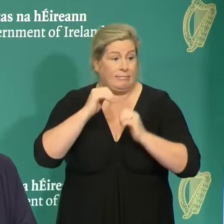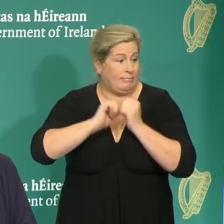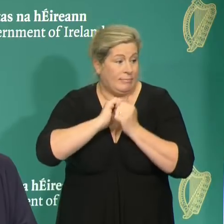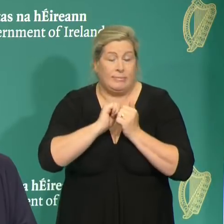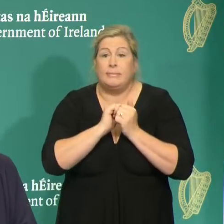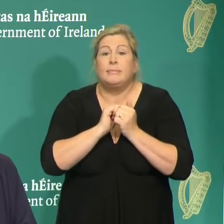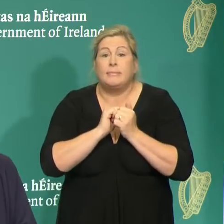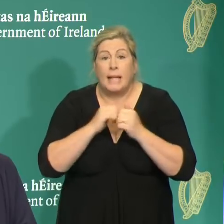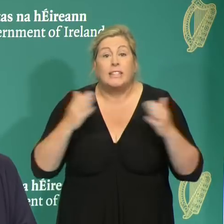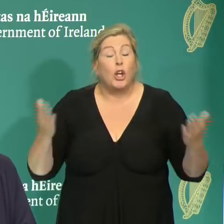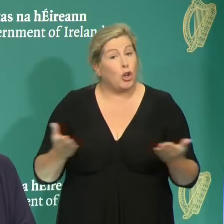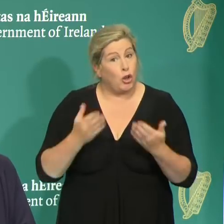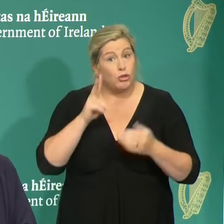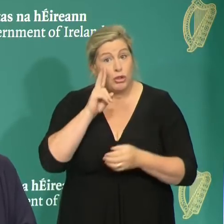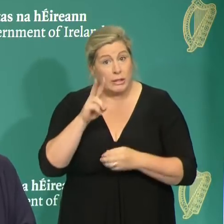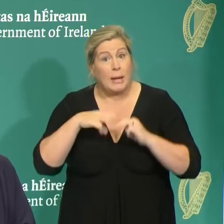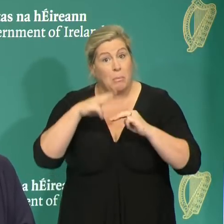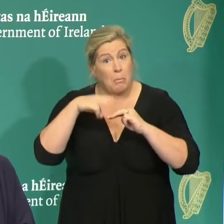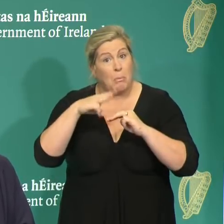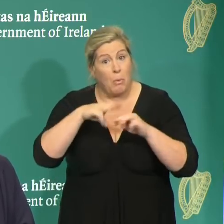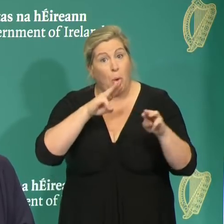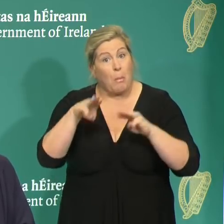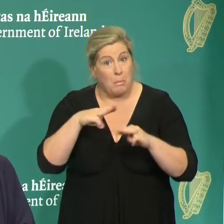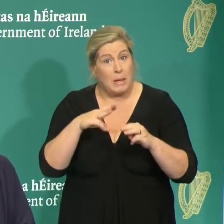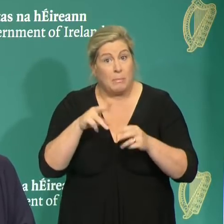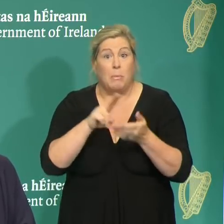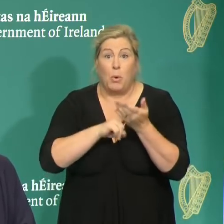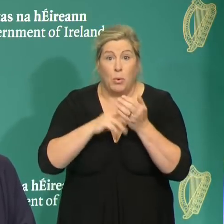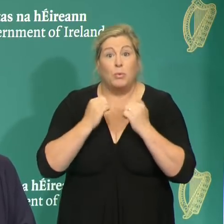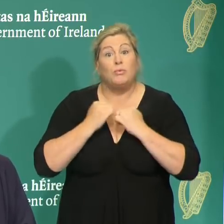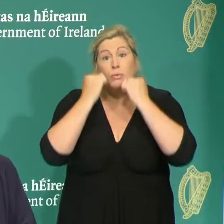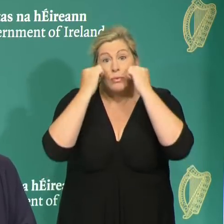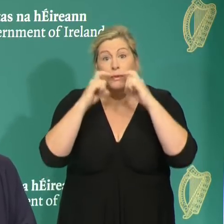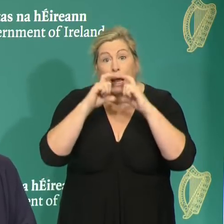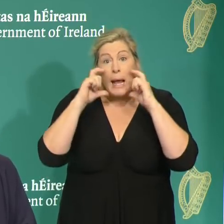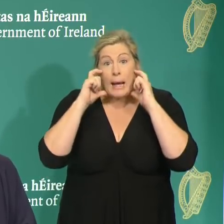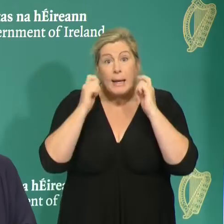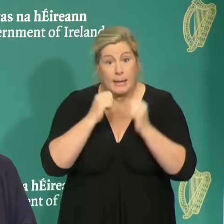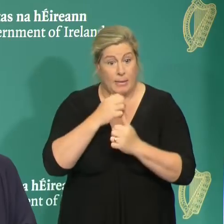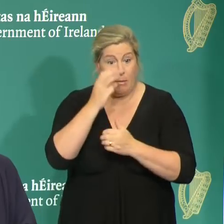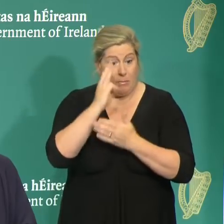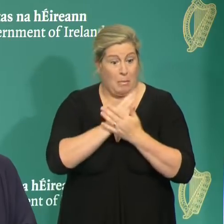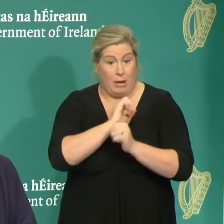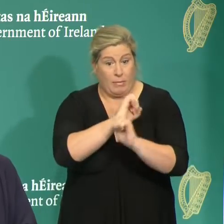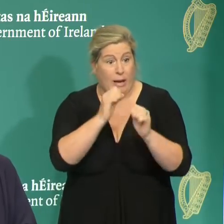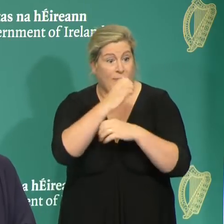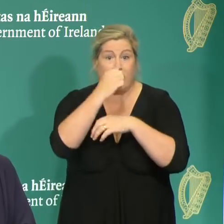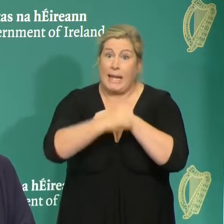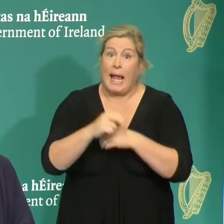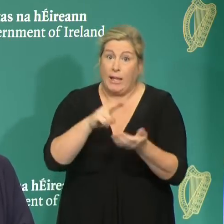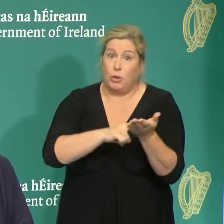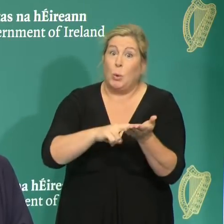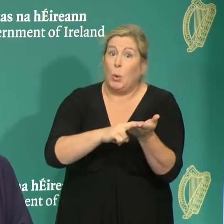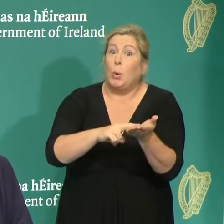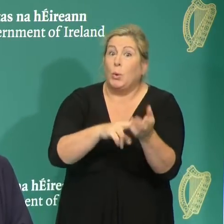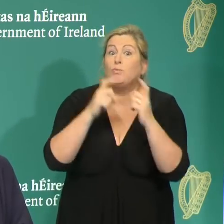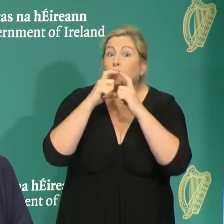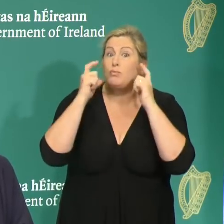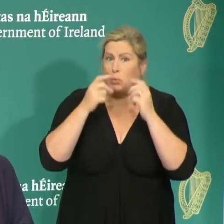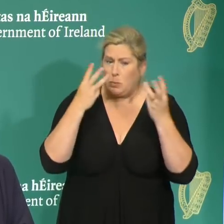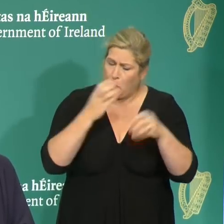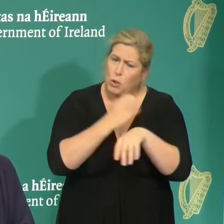is encouraging to see that more people are wearing face masks as part of their daily routine, and we want that to continue and to